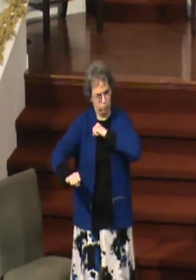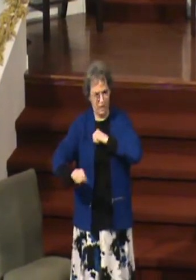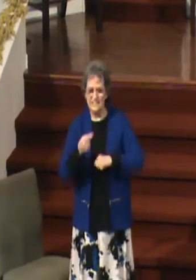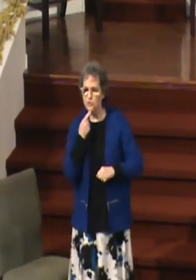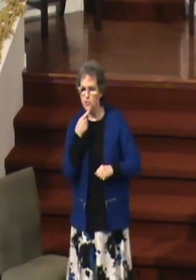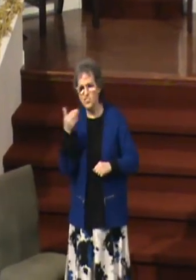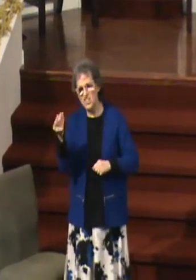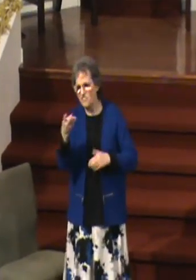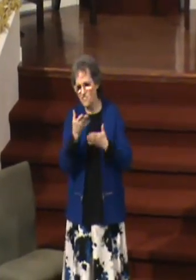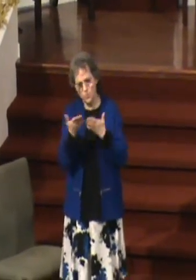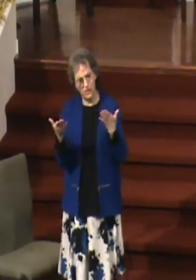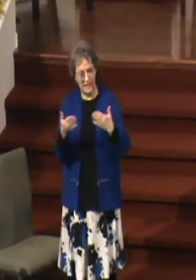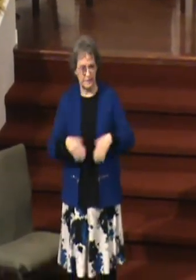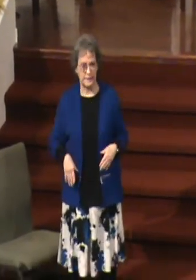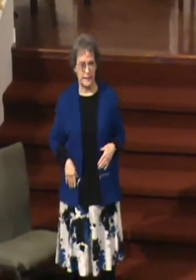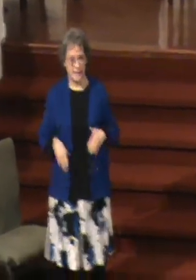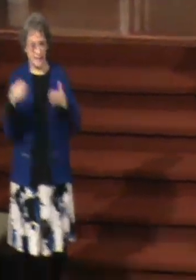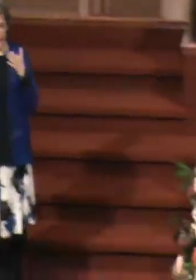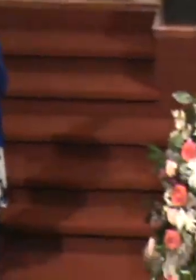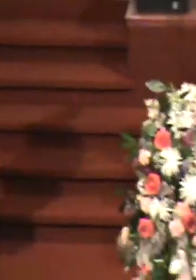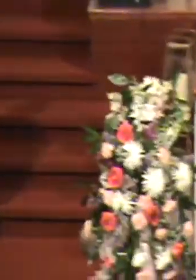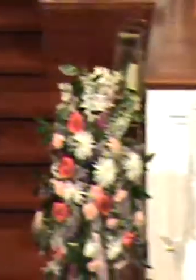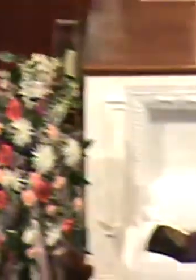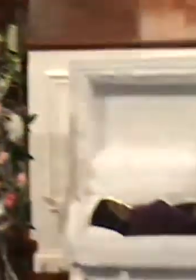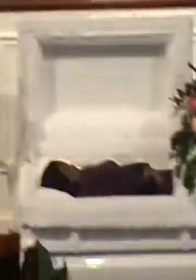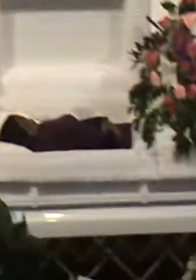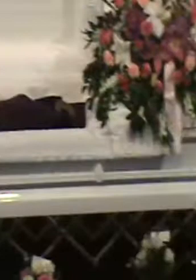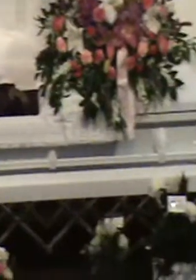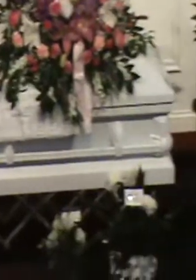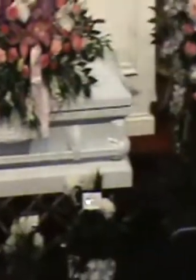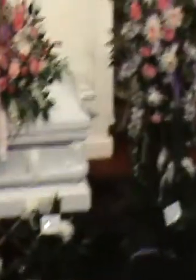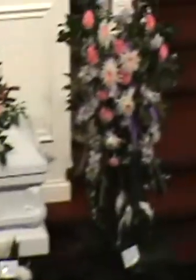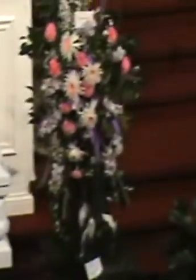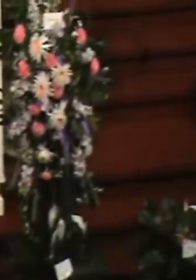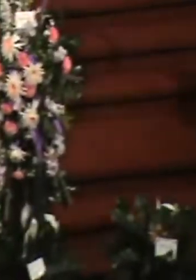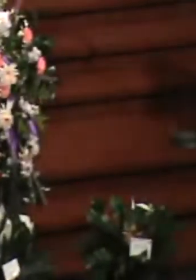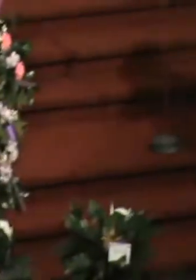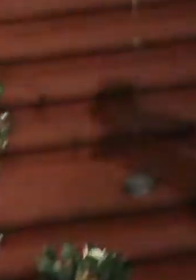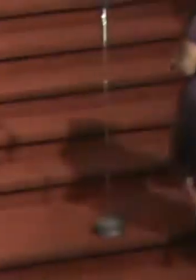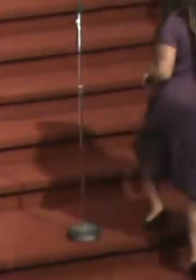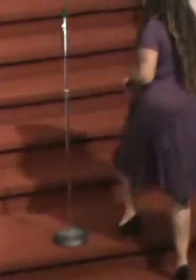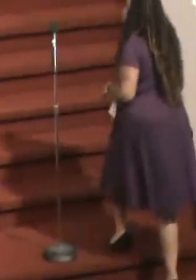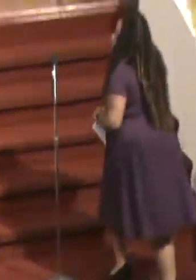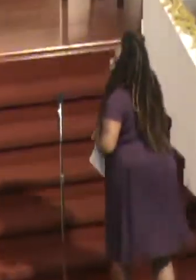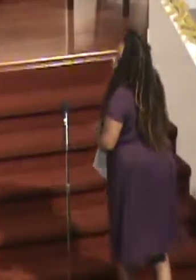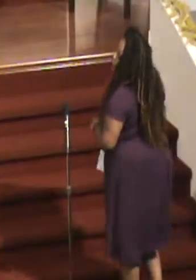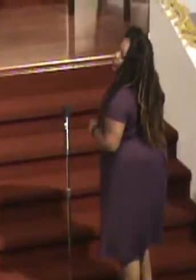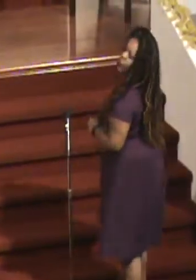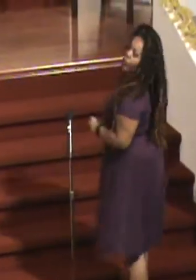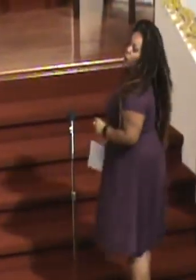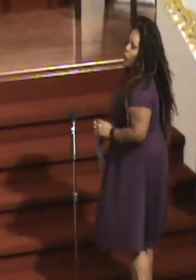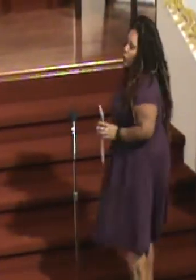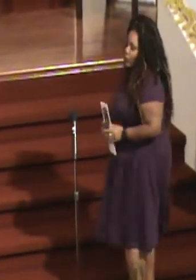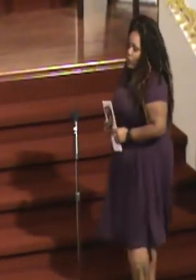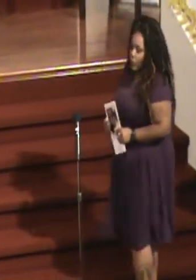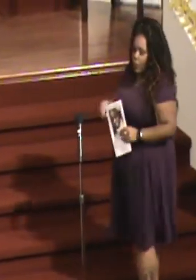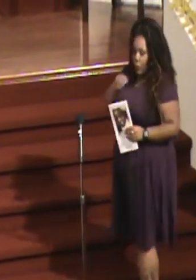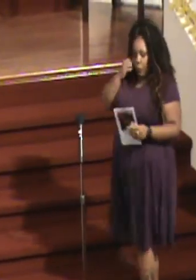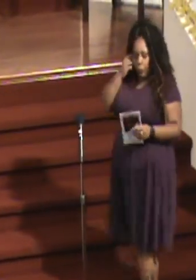I know sometimes people like to say a lot, and there's a lot to be said about Antionette. If you have any comments, remarks, if you'd